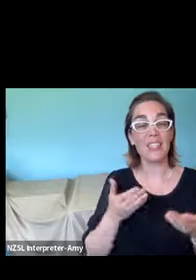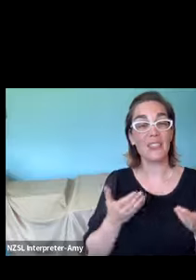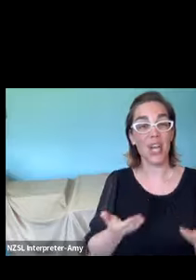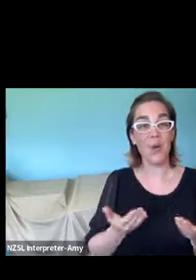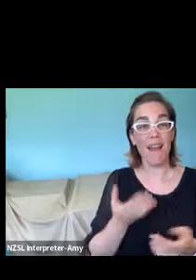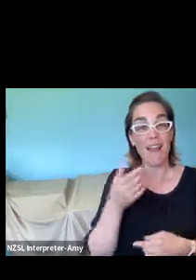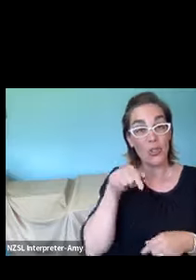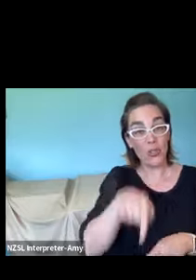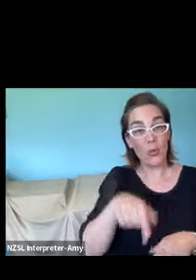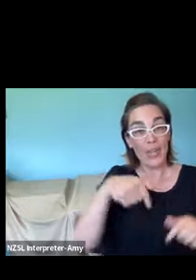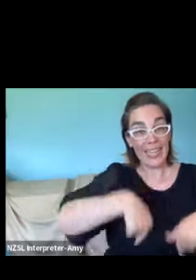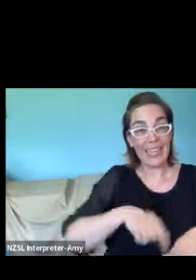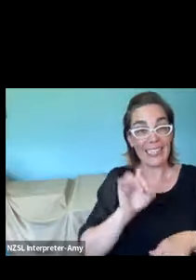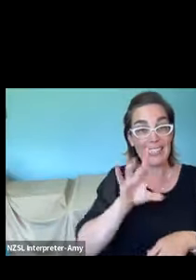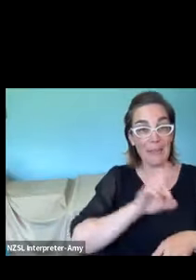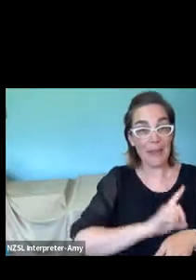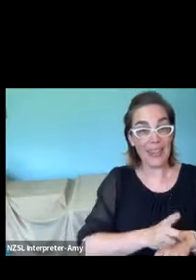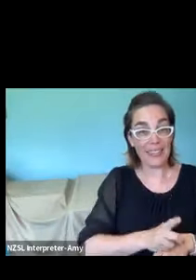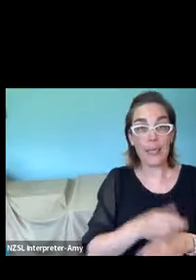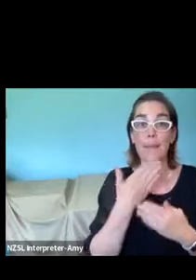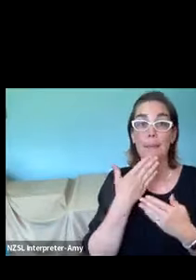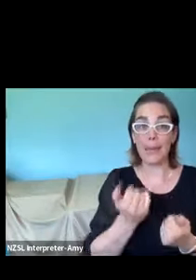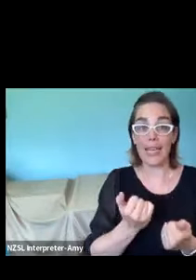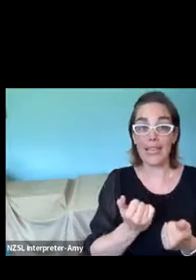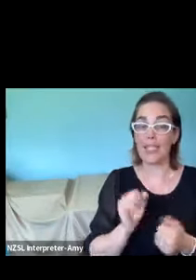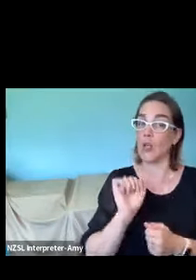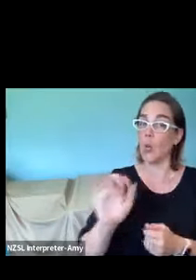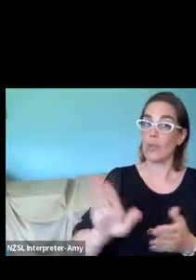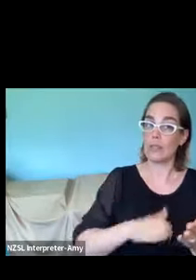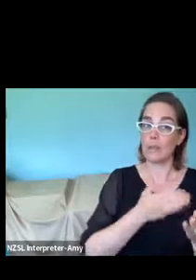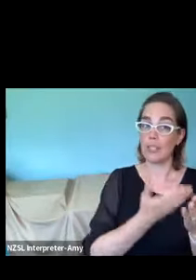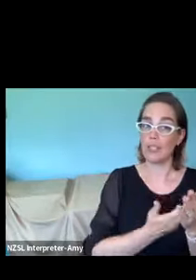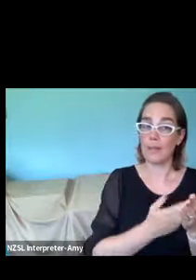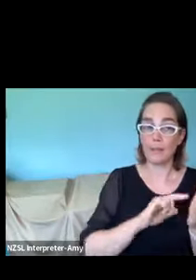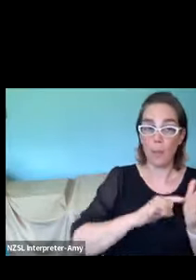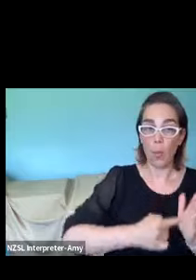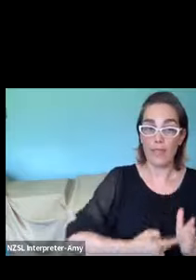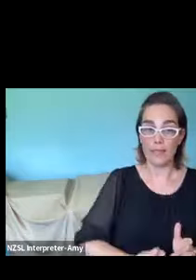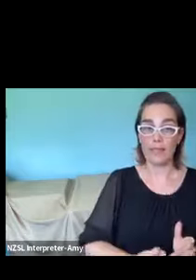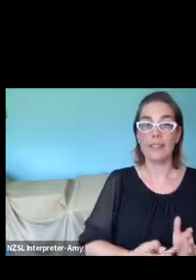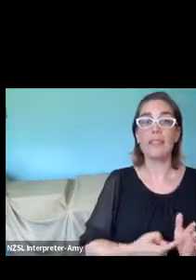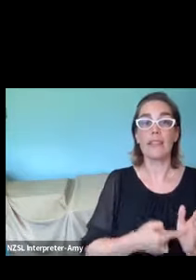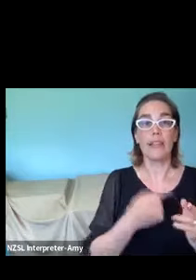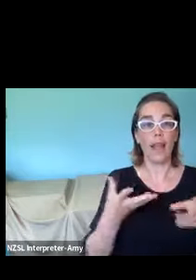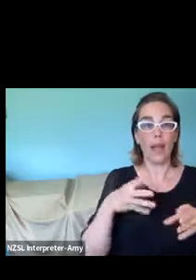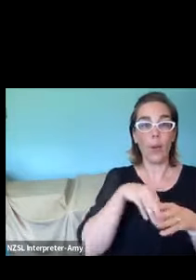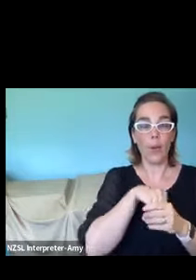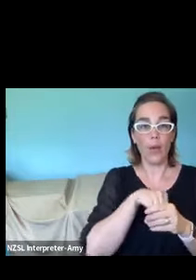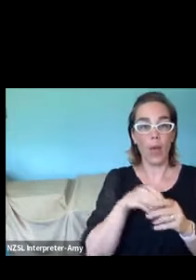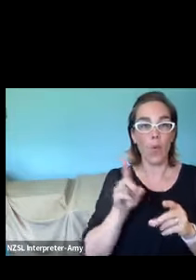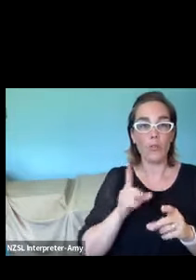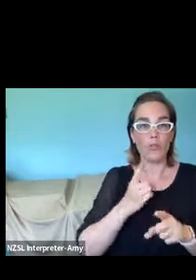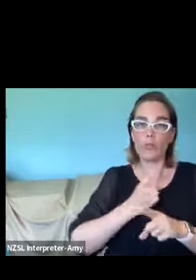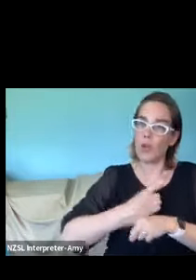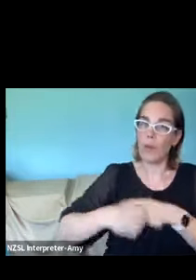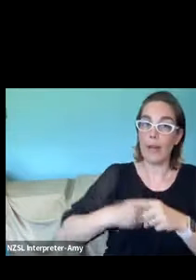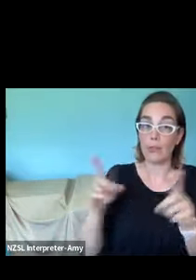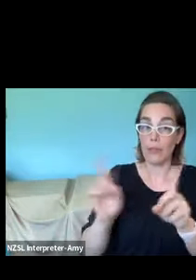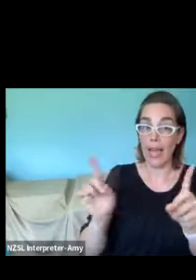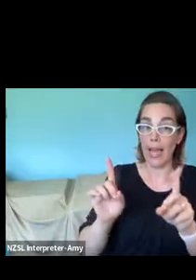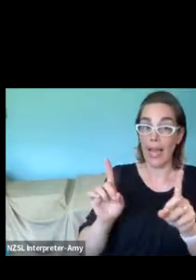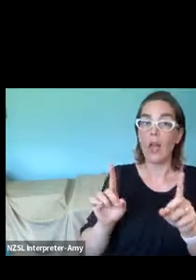10 minutes. Please take your submissions, including your written, what you're speaking to today, as